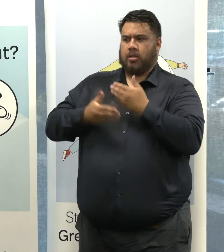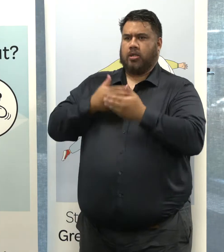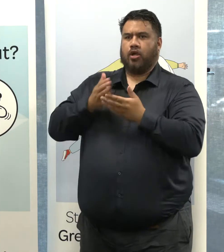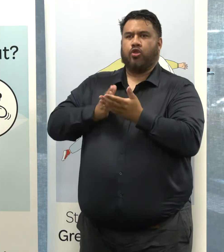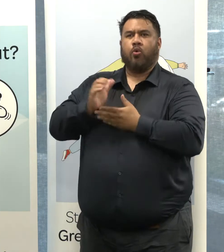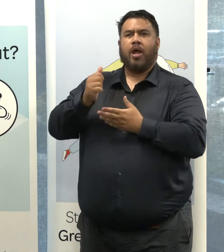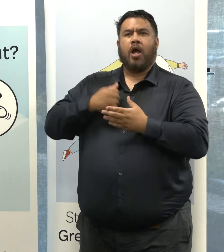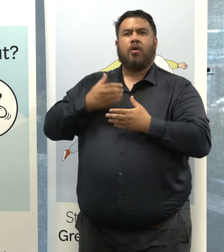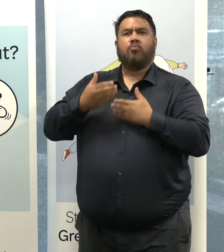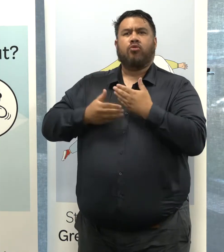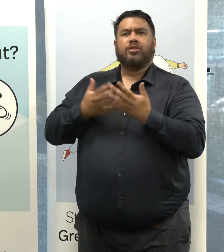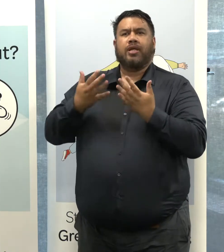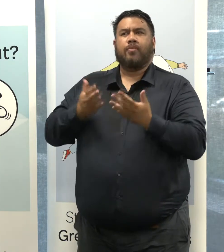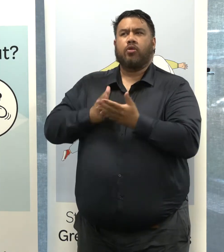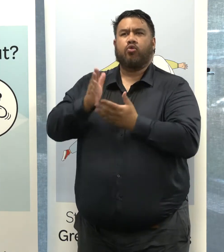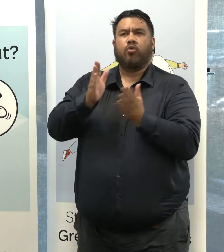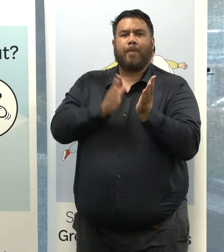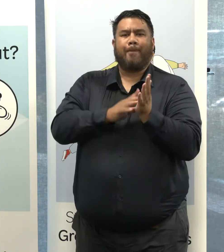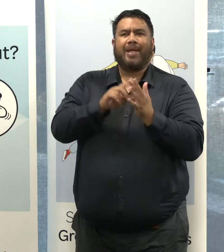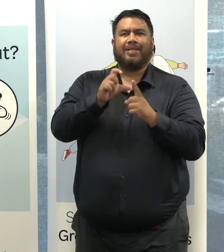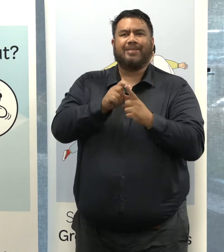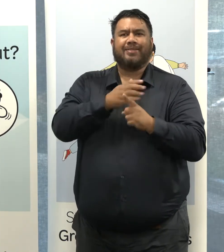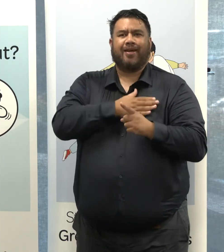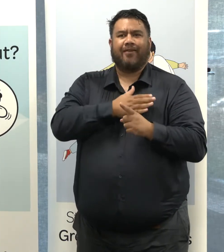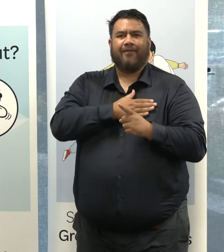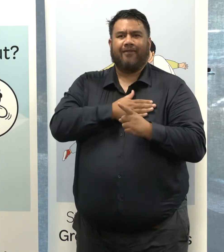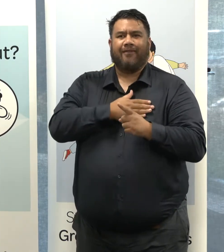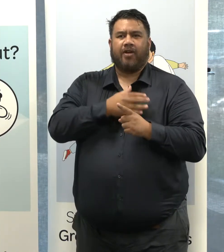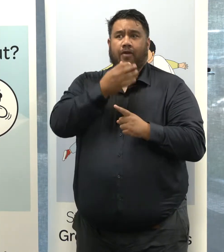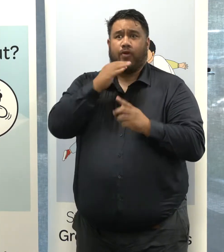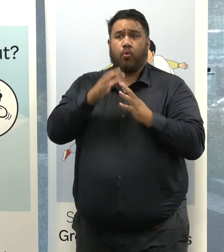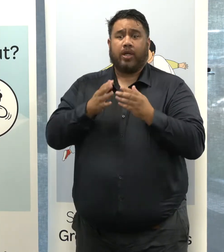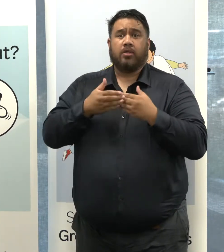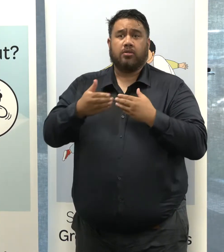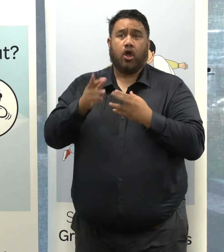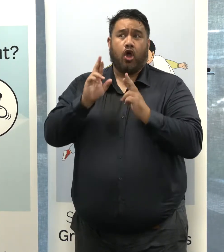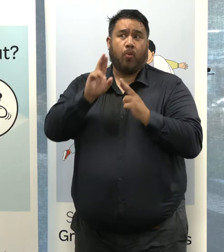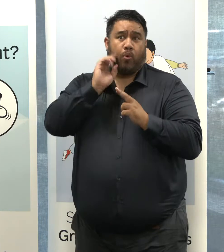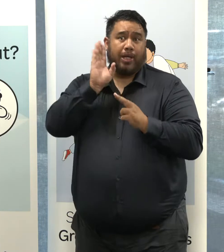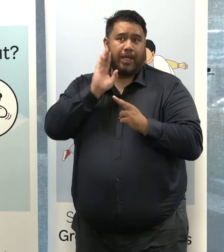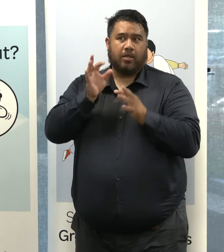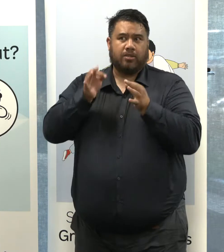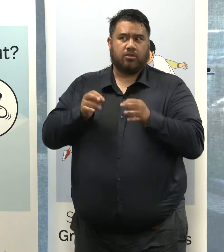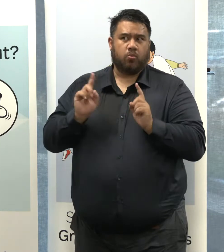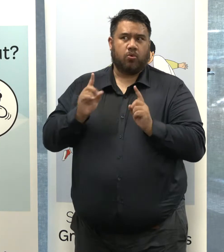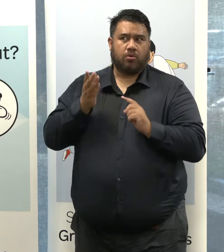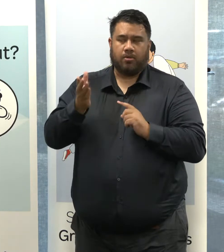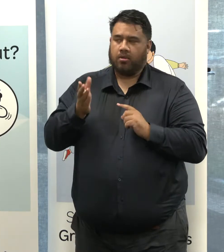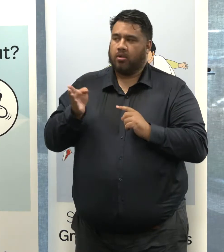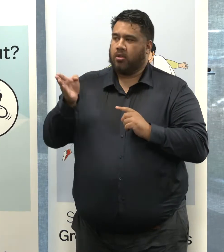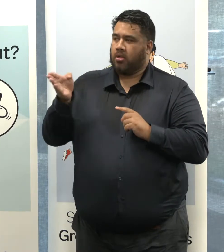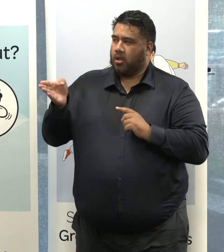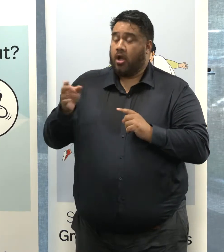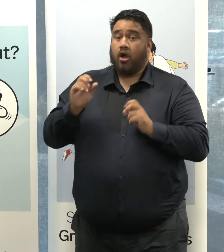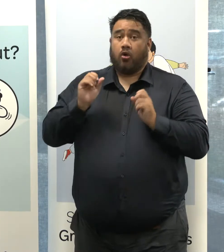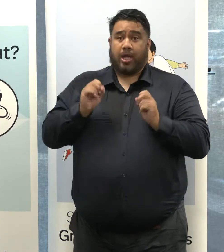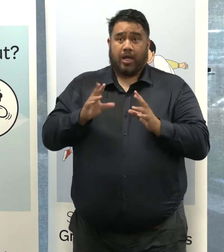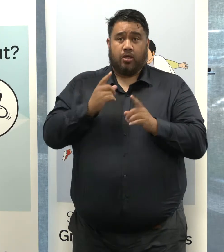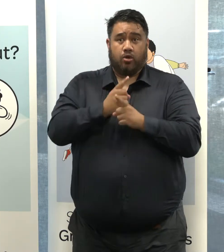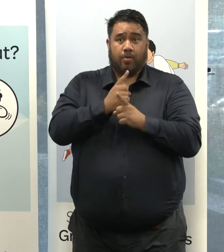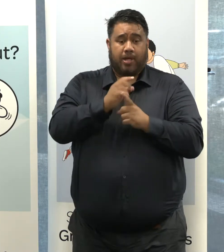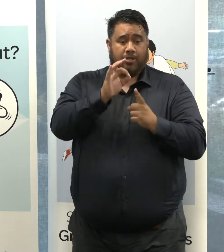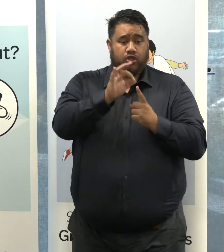and will likely be a decision in the next few weeks on that. Okay, and also I heard about the huge workload, obviously, primary care's under,